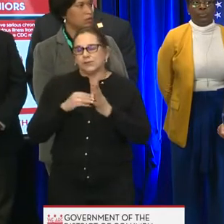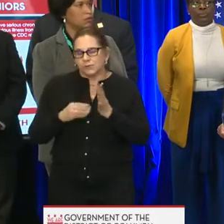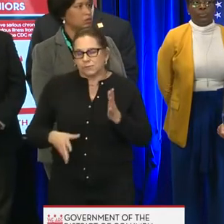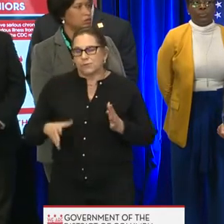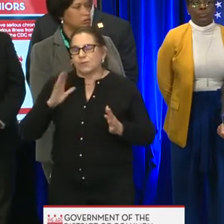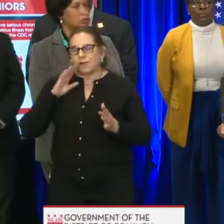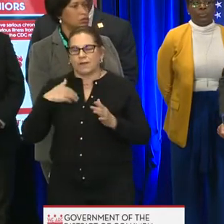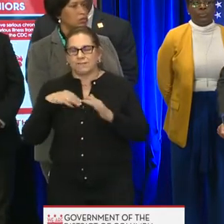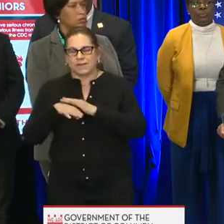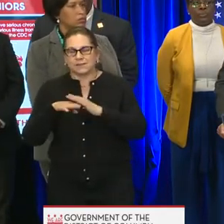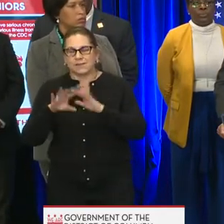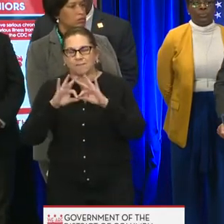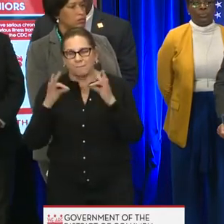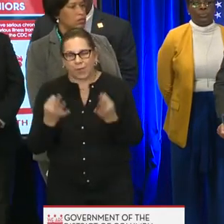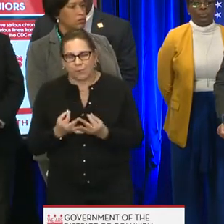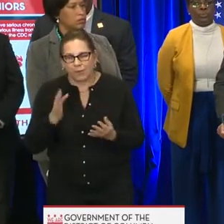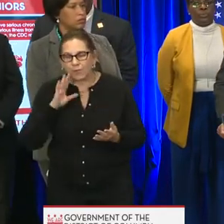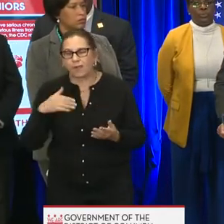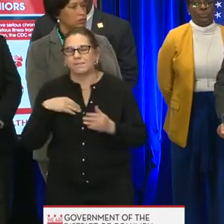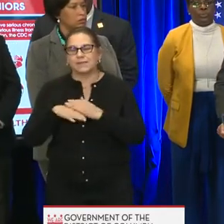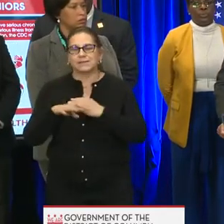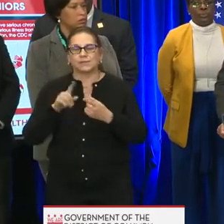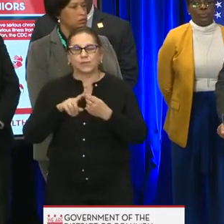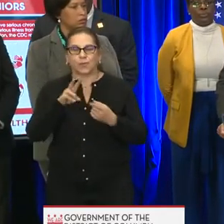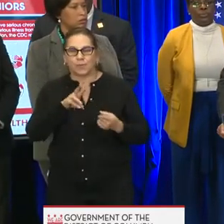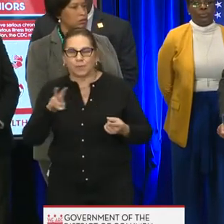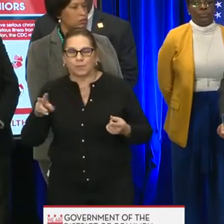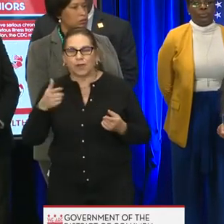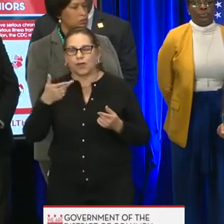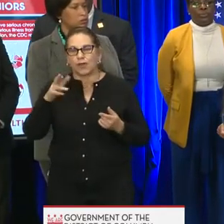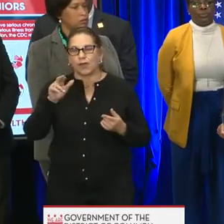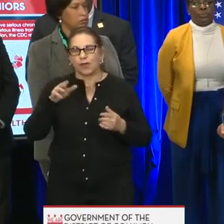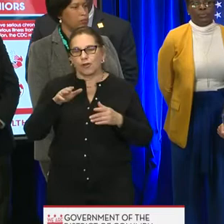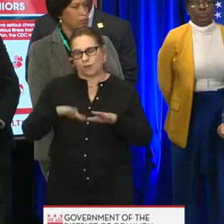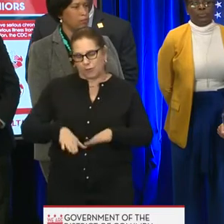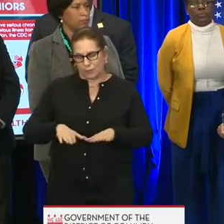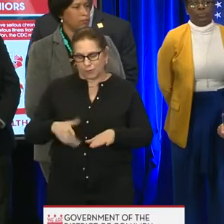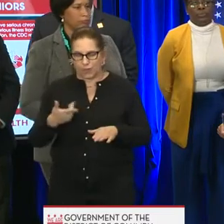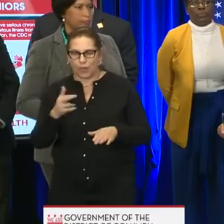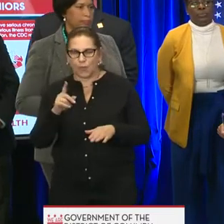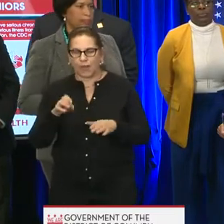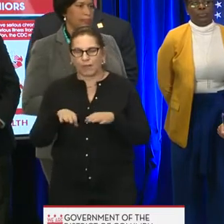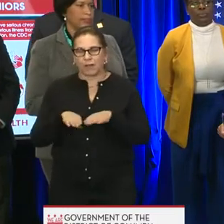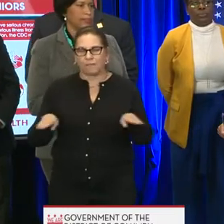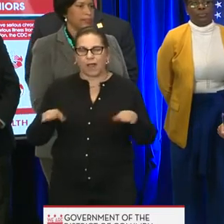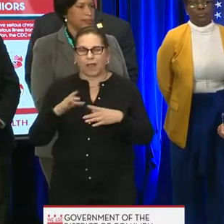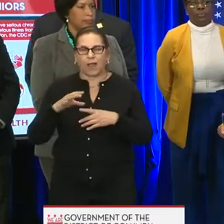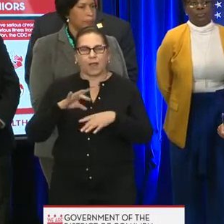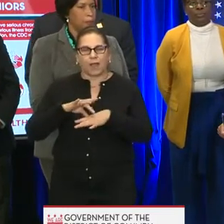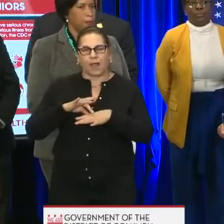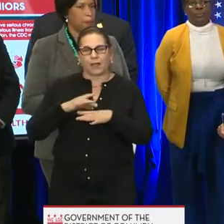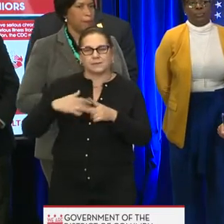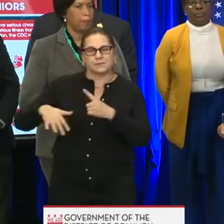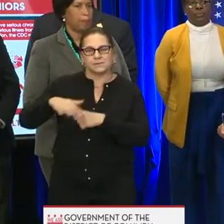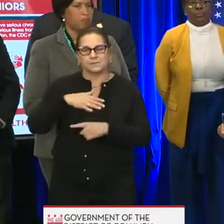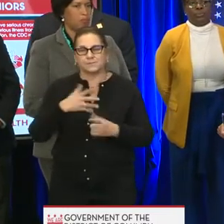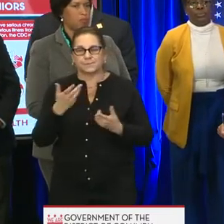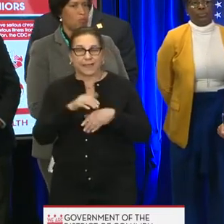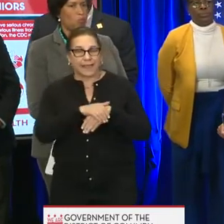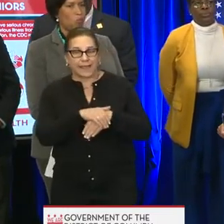which will include grade level content and content areas, for example, for English language